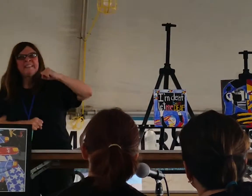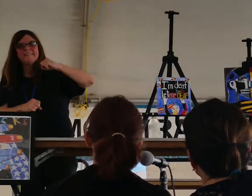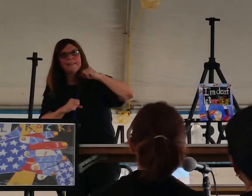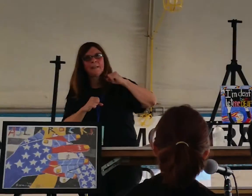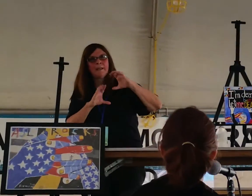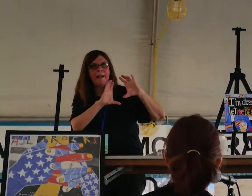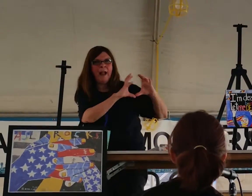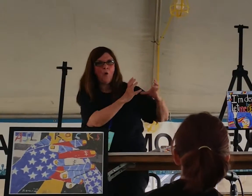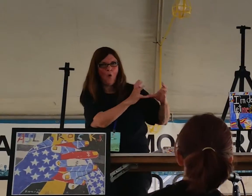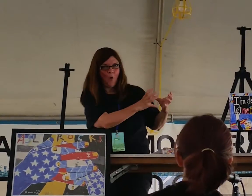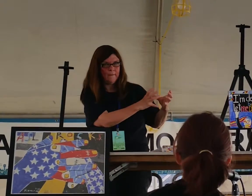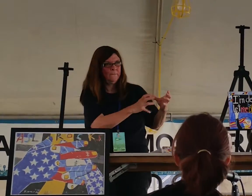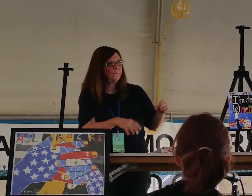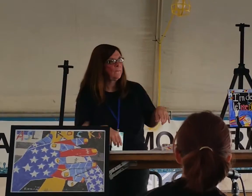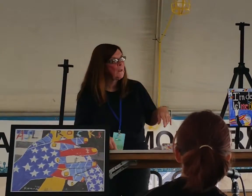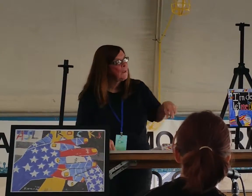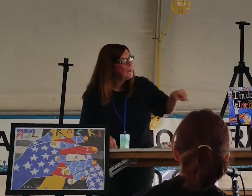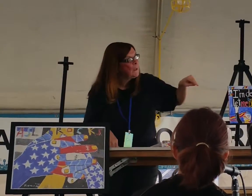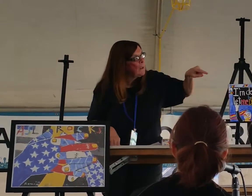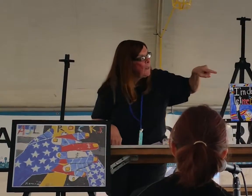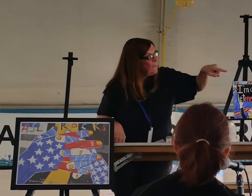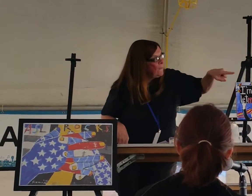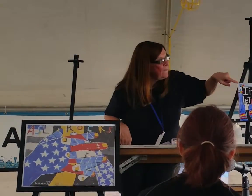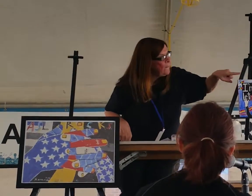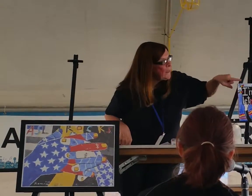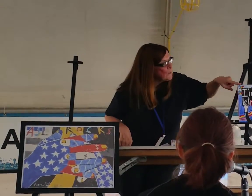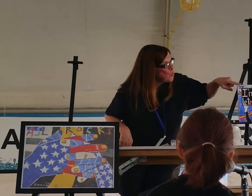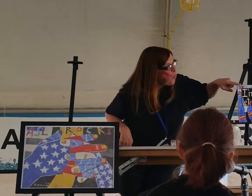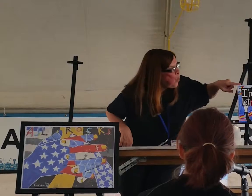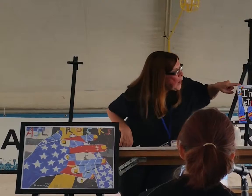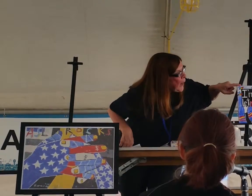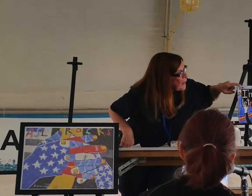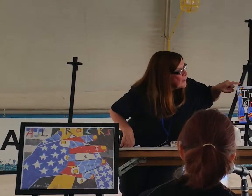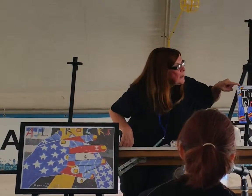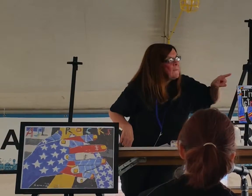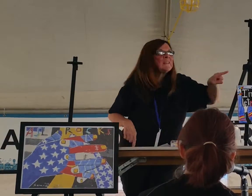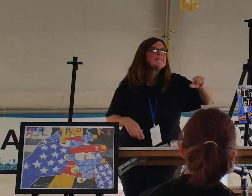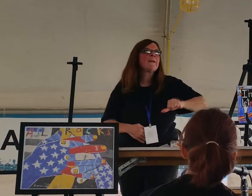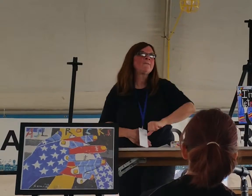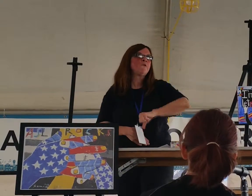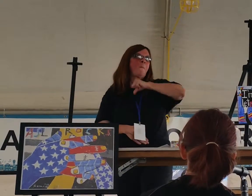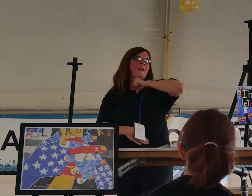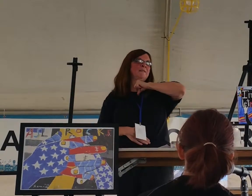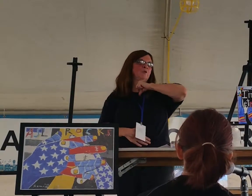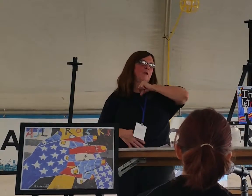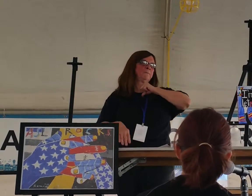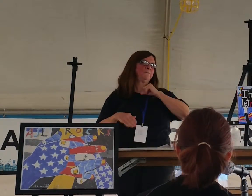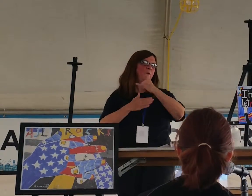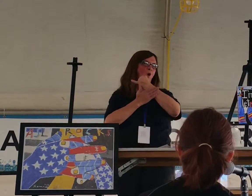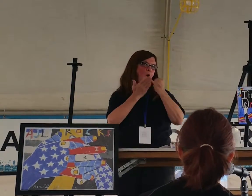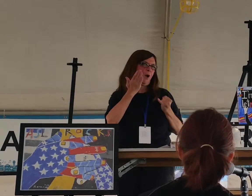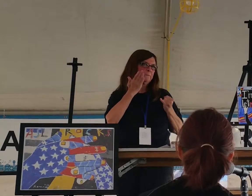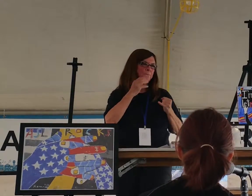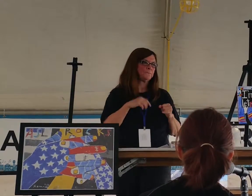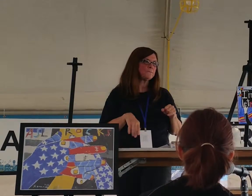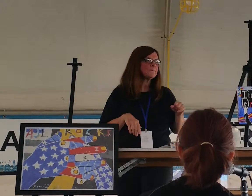I call that resistance. That's in the resistance category. Now this one here, that's one in the